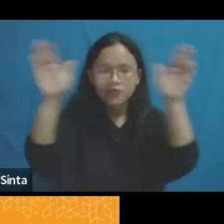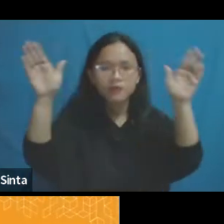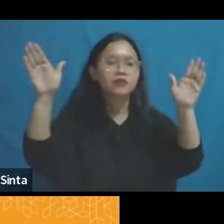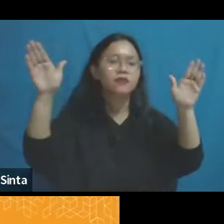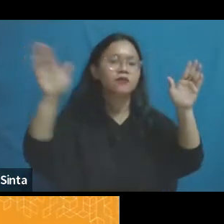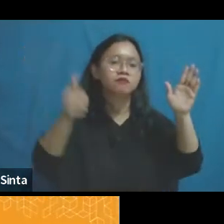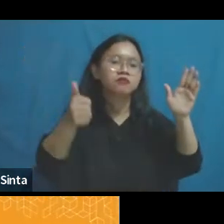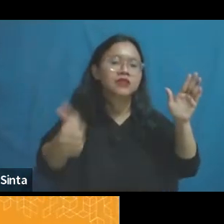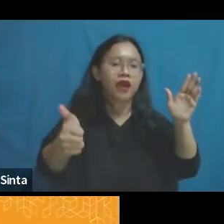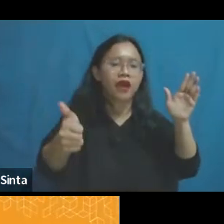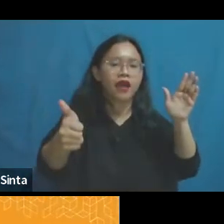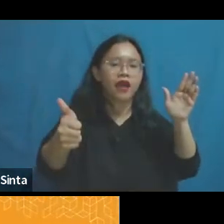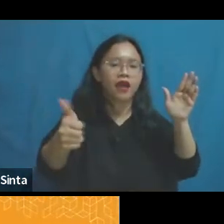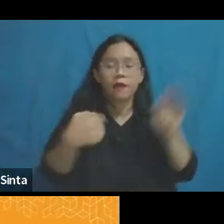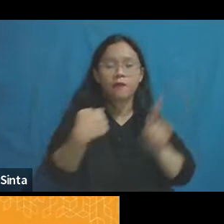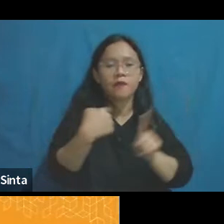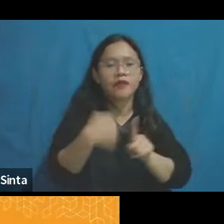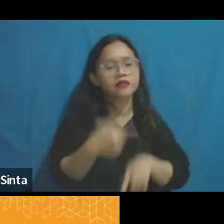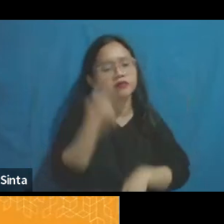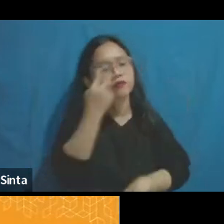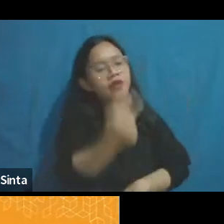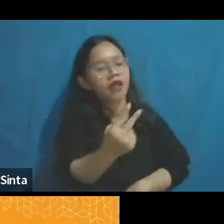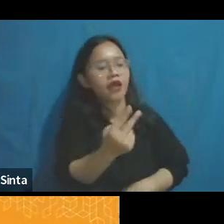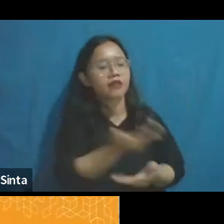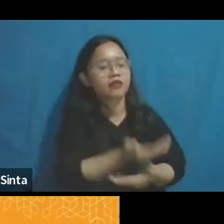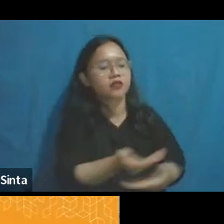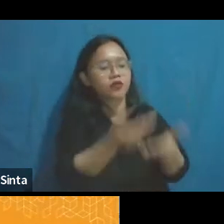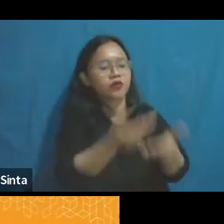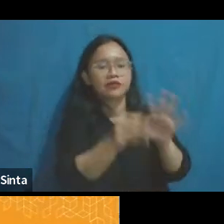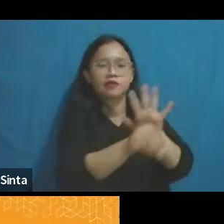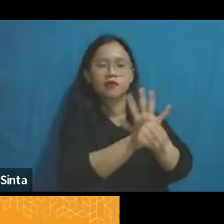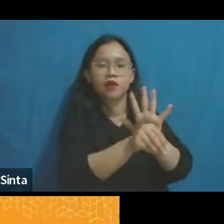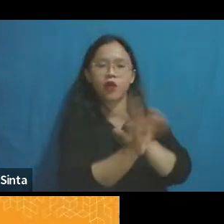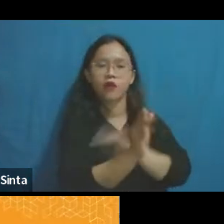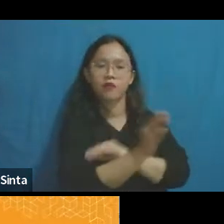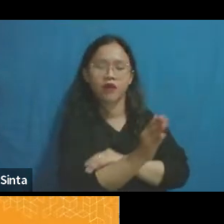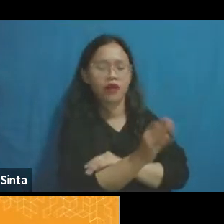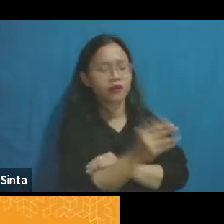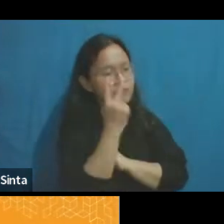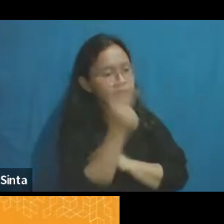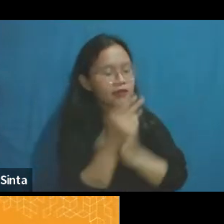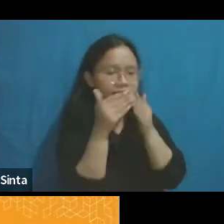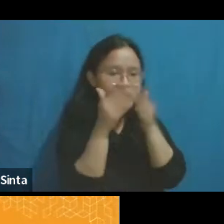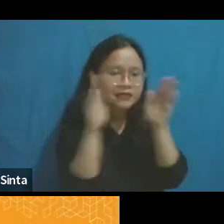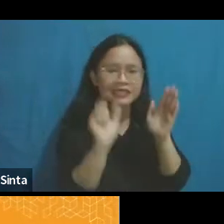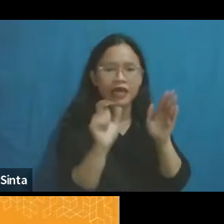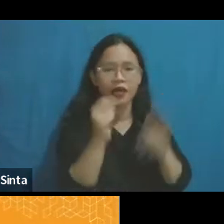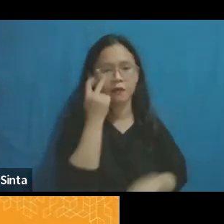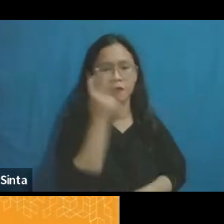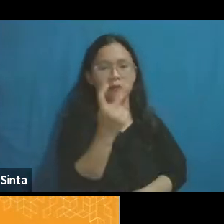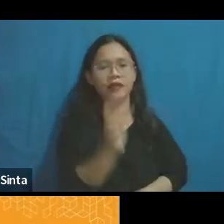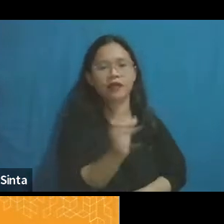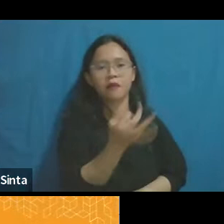consider this research, because usually maybe if we say about